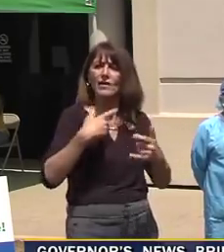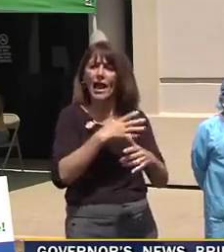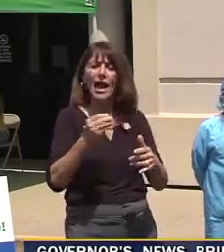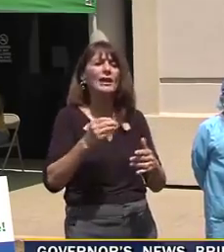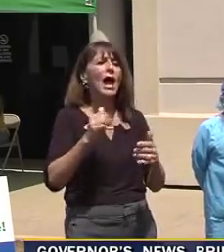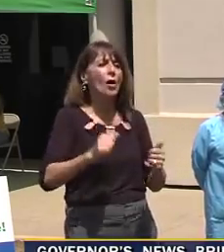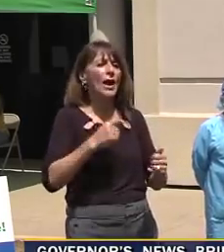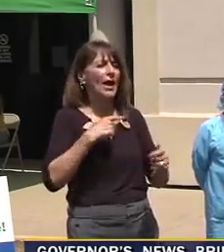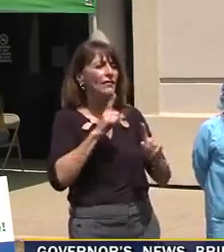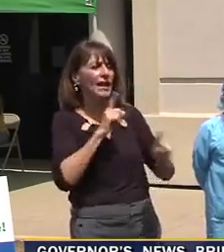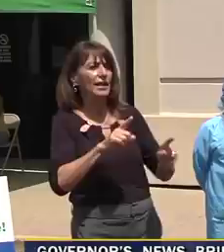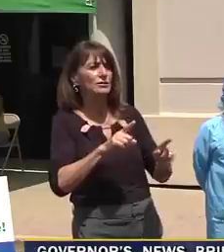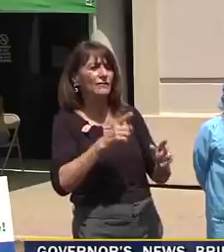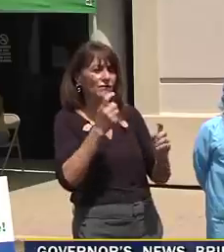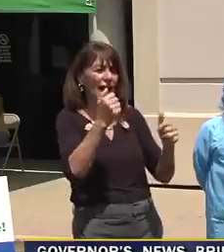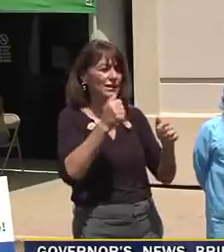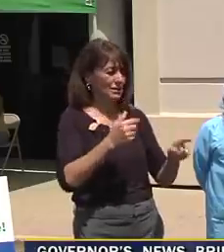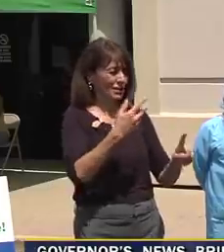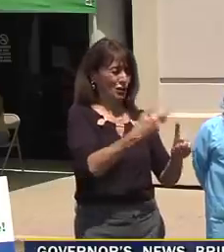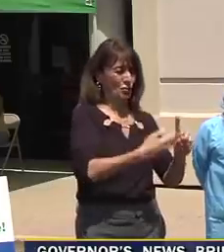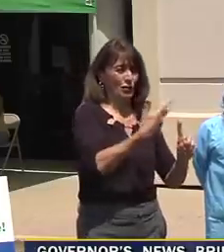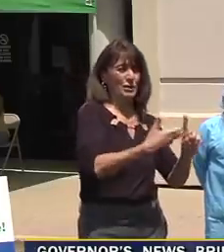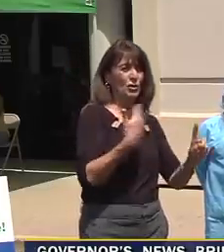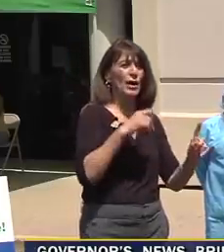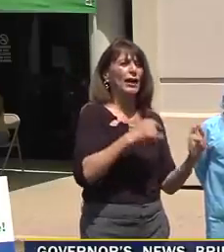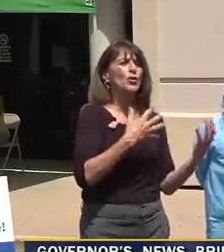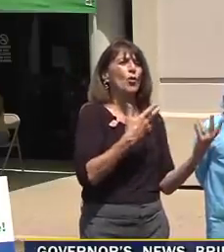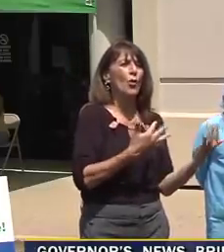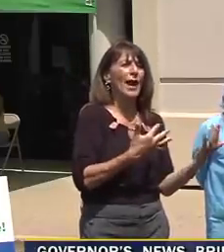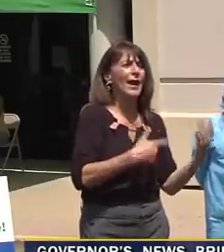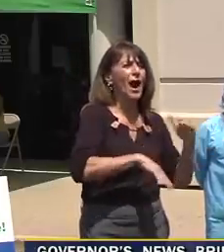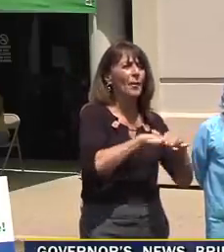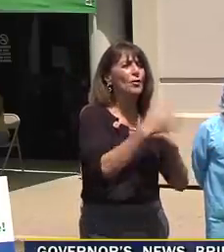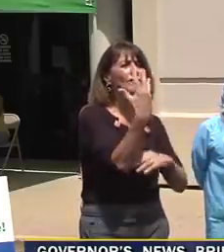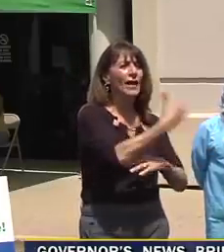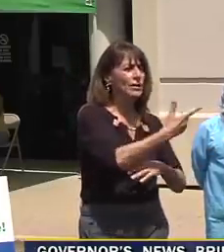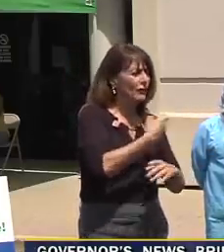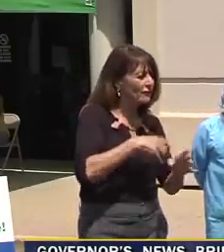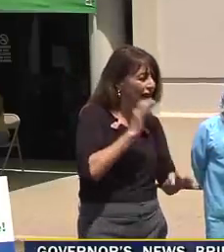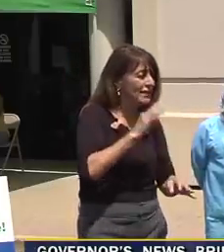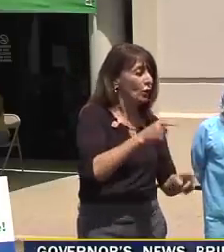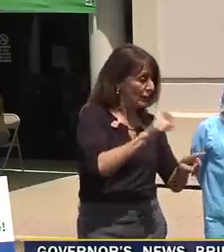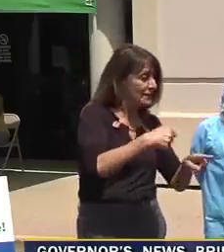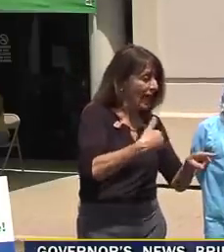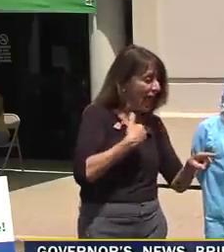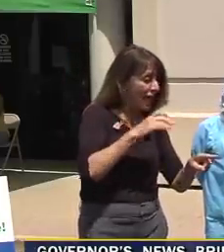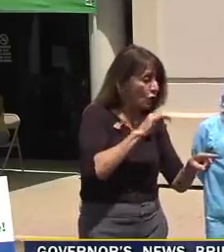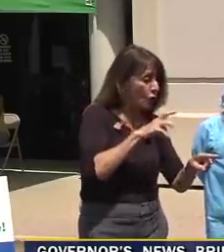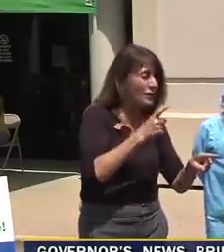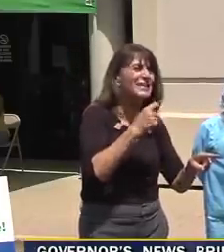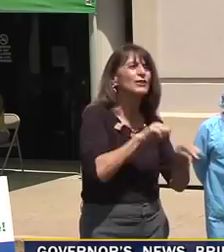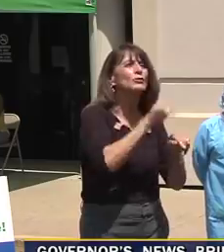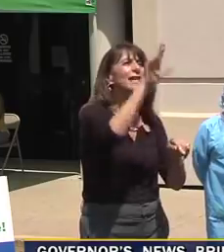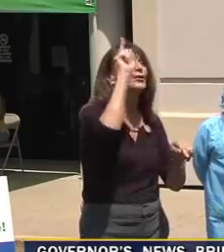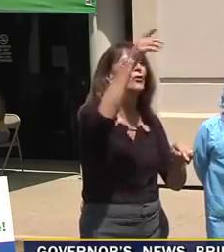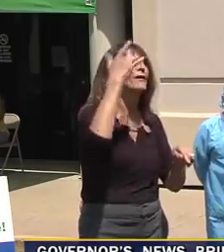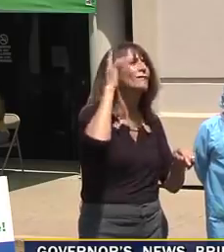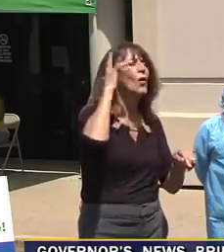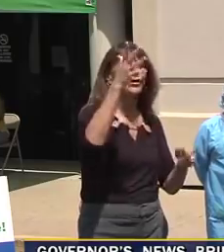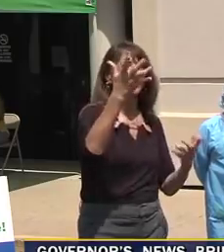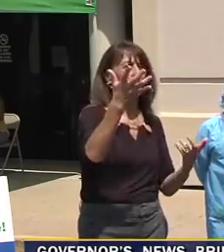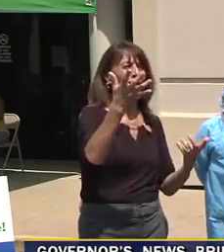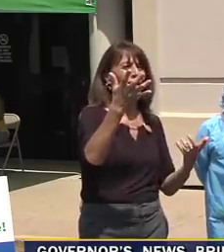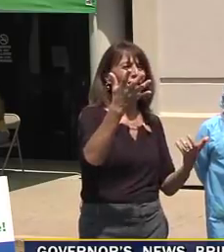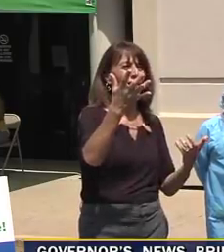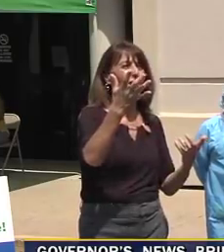response. 2 or 3 months ago, it would take 3, 4, 5 days to get a response from that lab in California. And by then, an